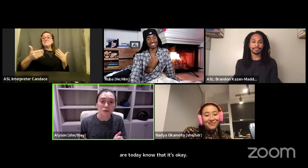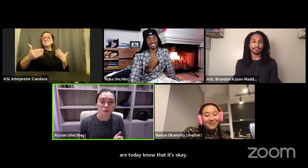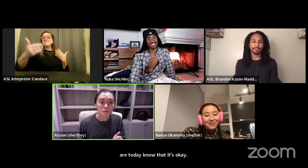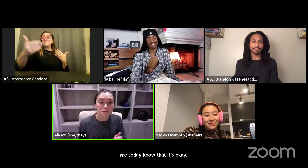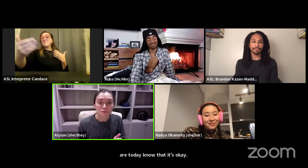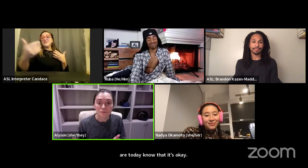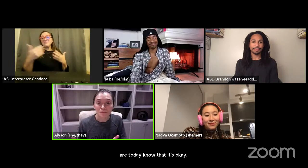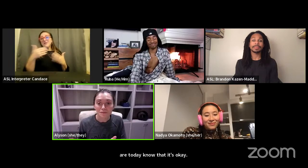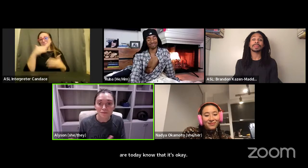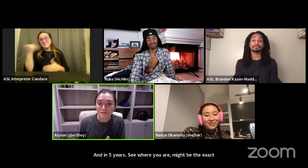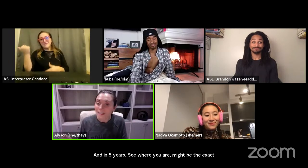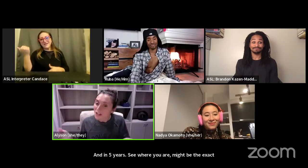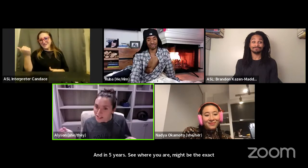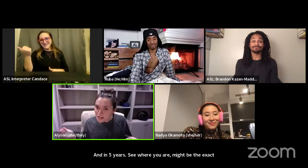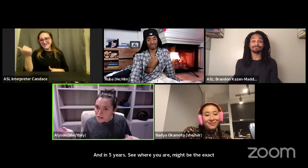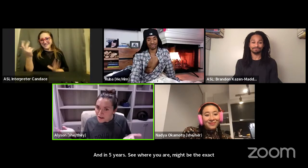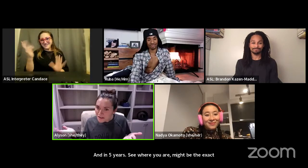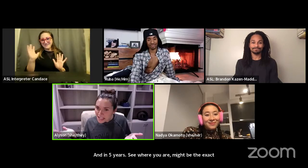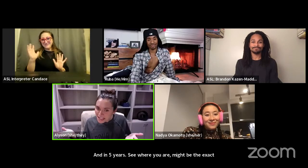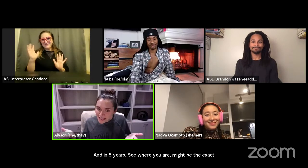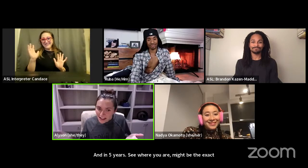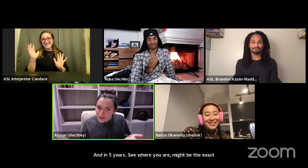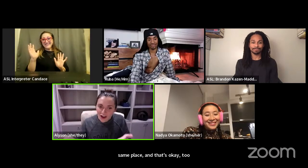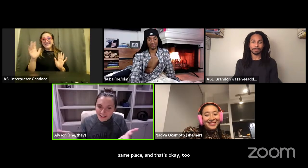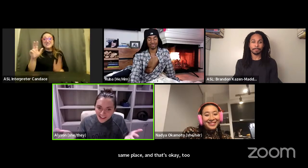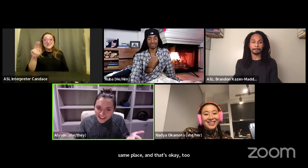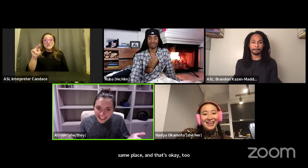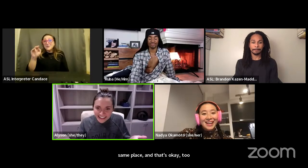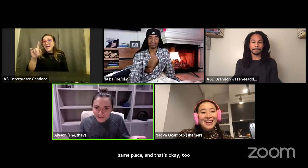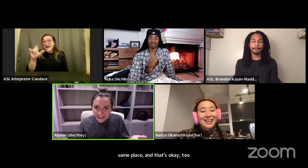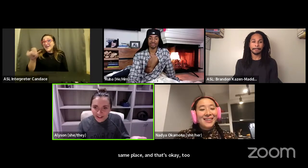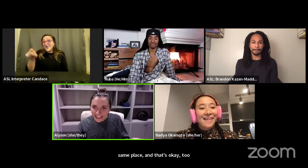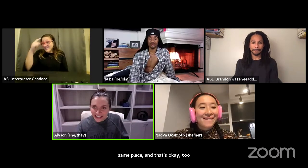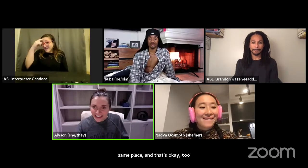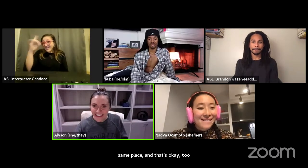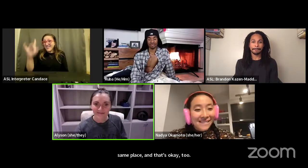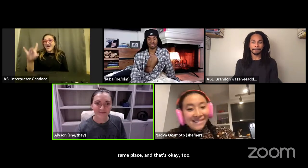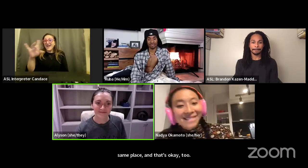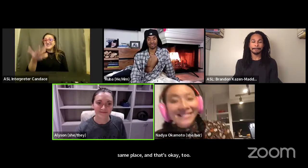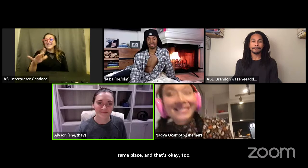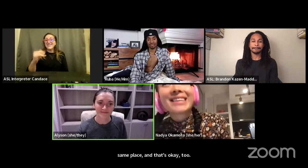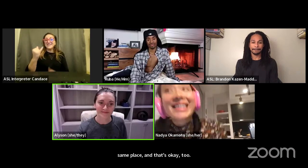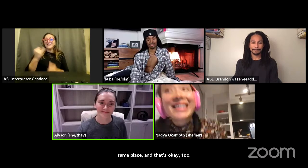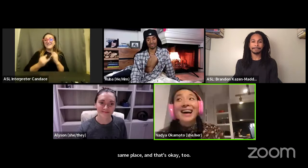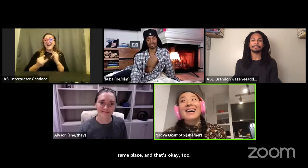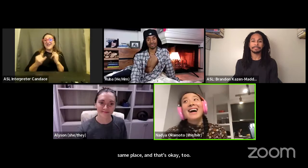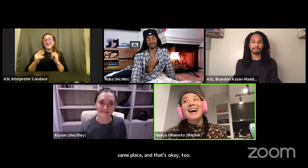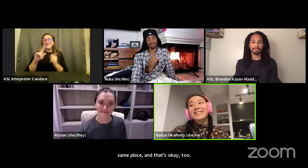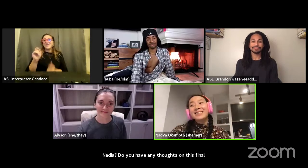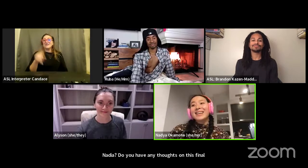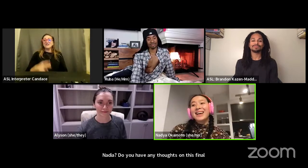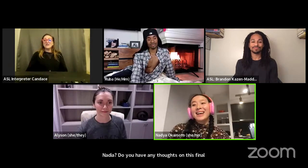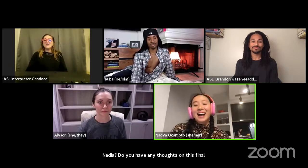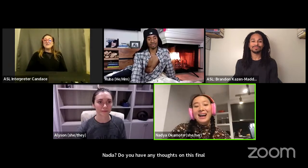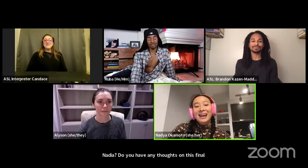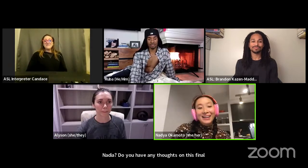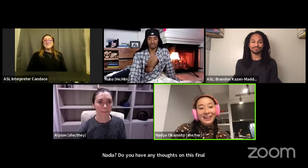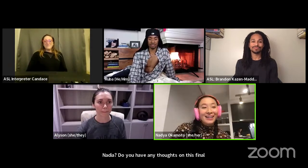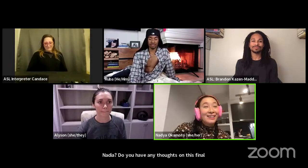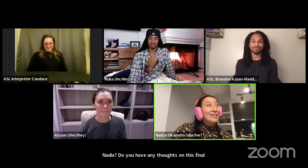okay too. Nadia, do you have any thoughts on this final question? Yeah, I would